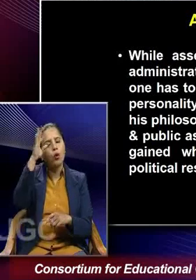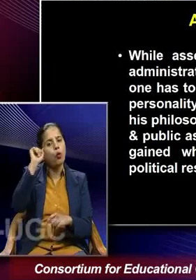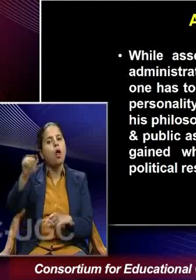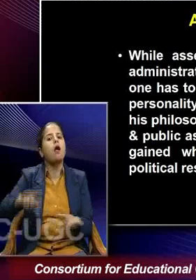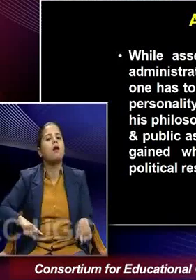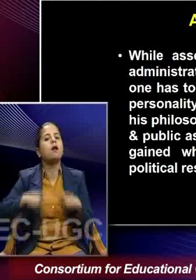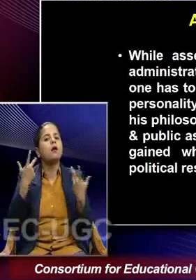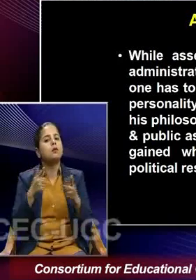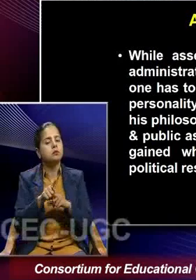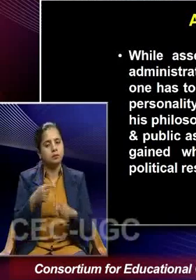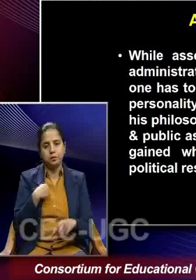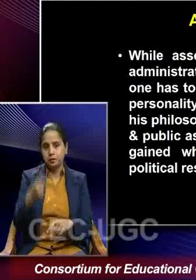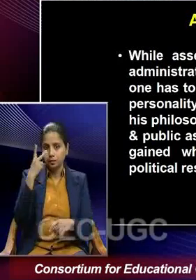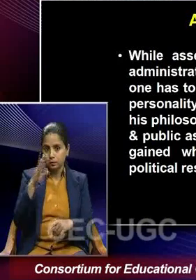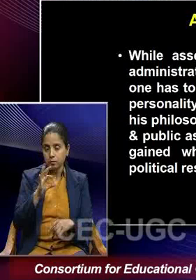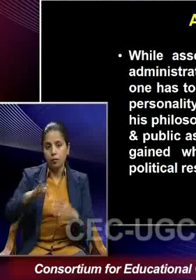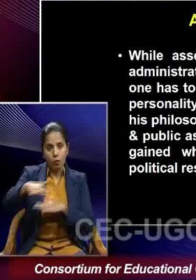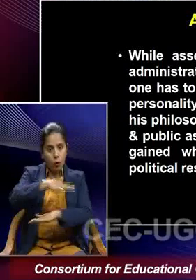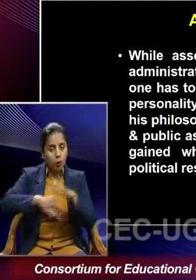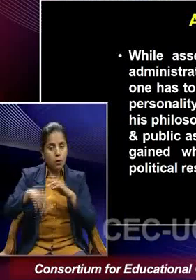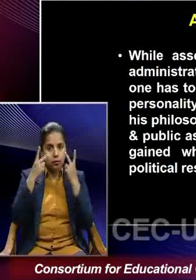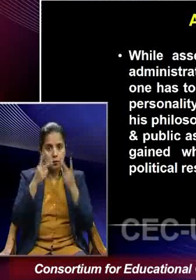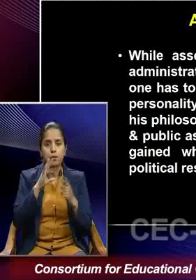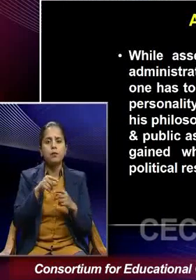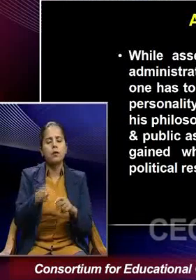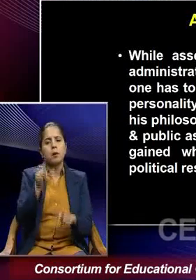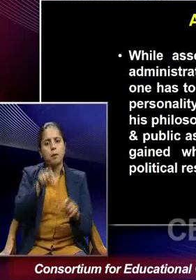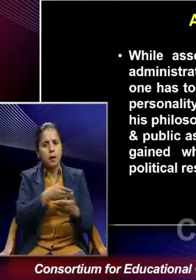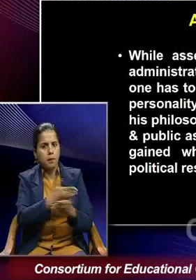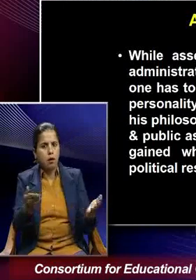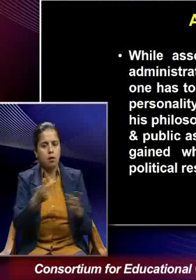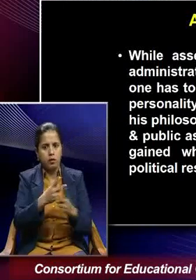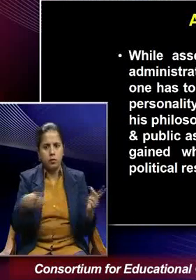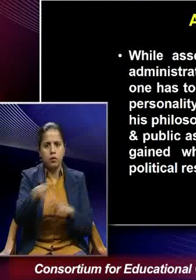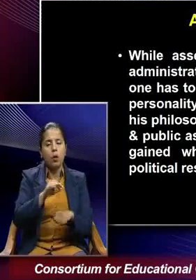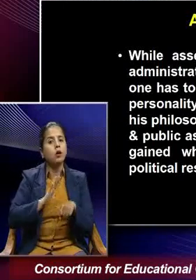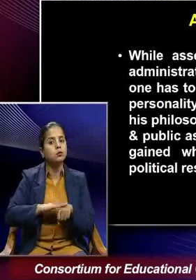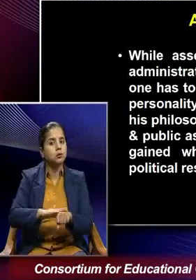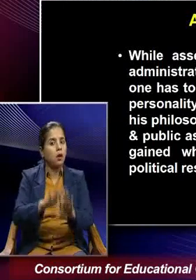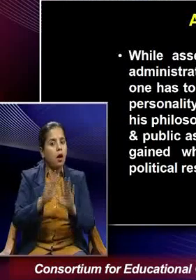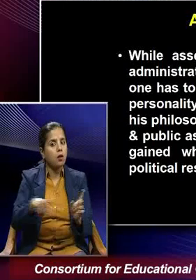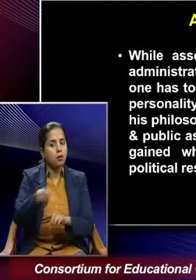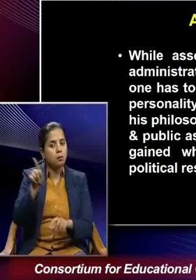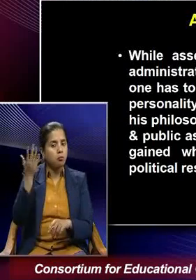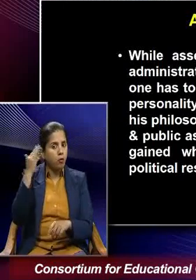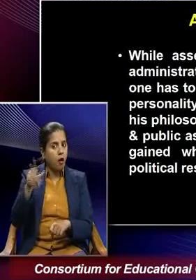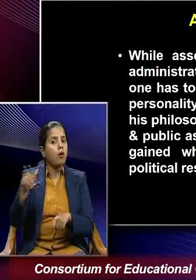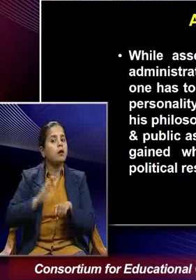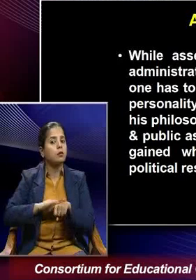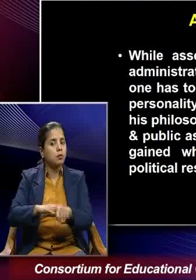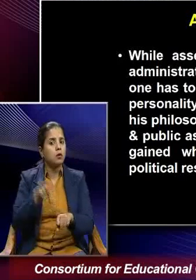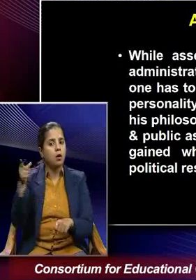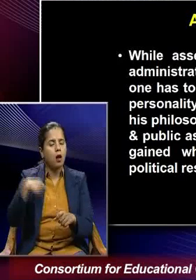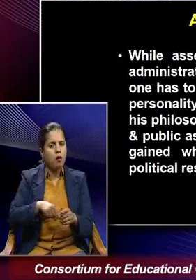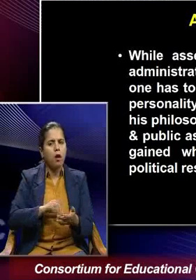And we also see the organizational and public as well as experience which he had, in that sense, which he gained